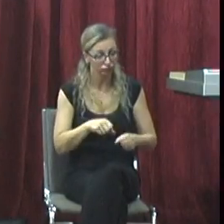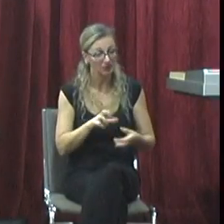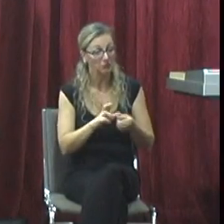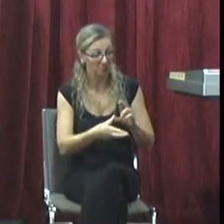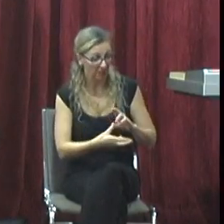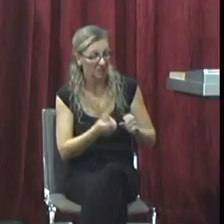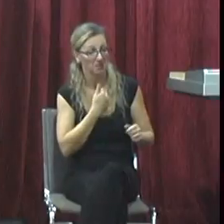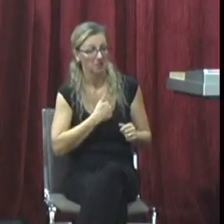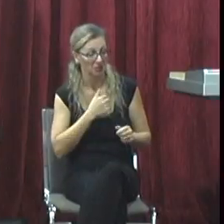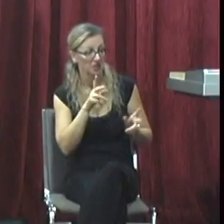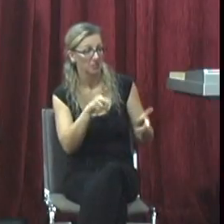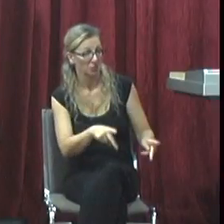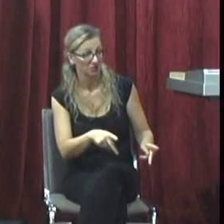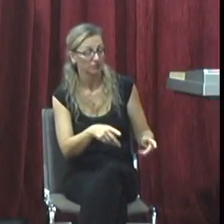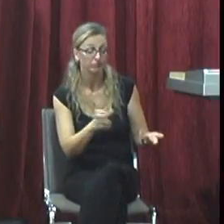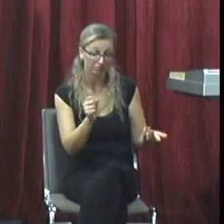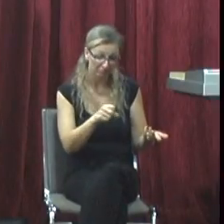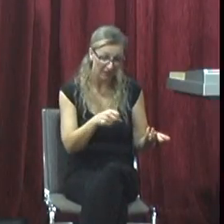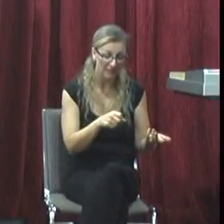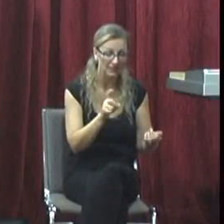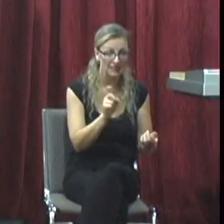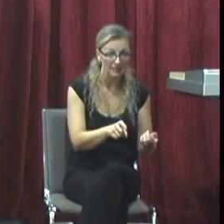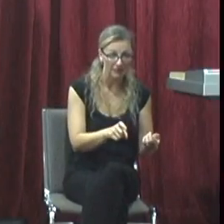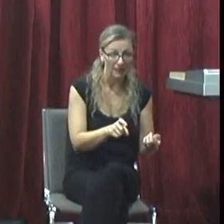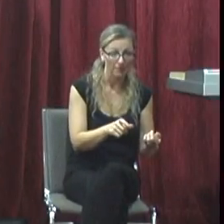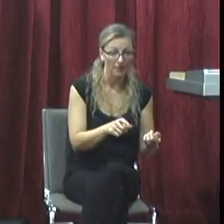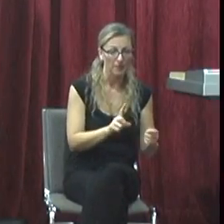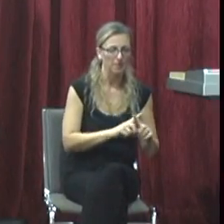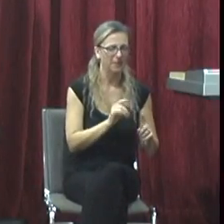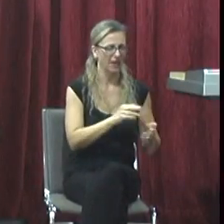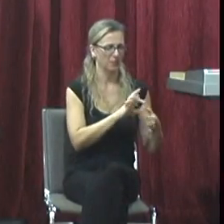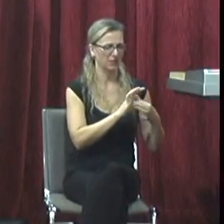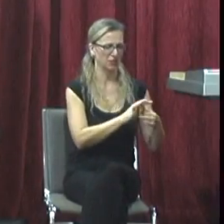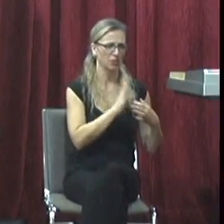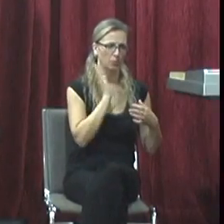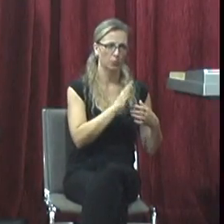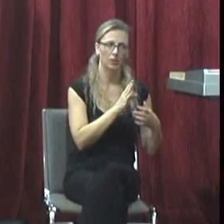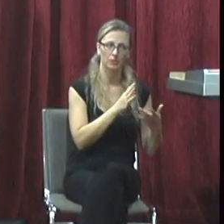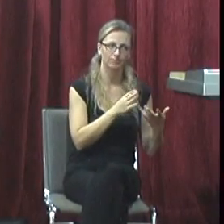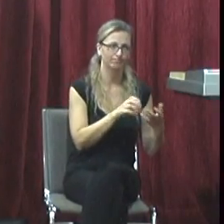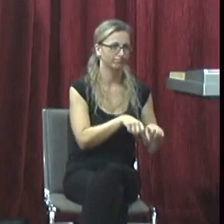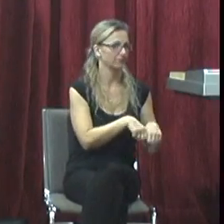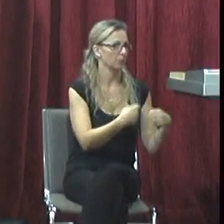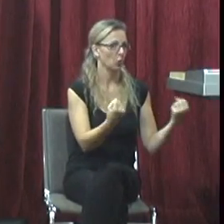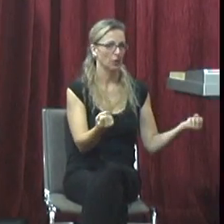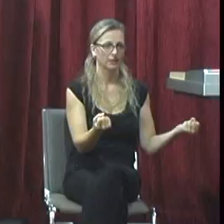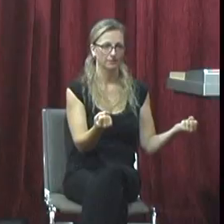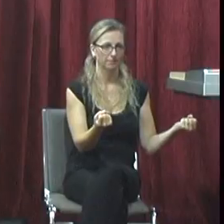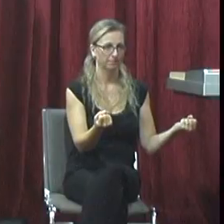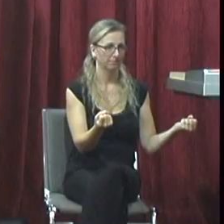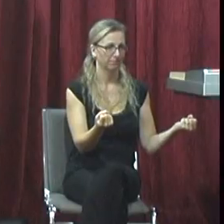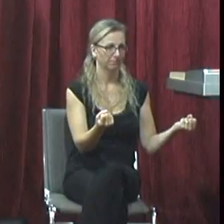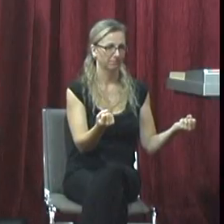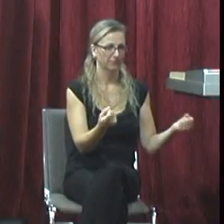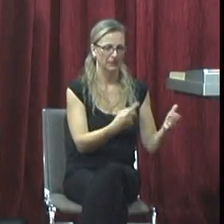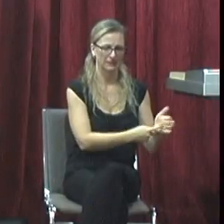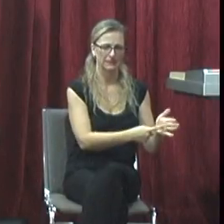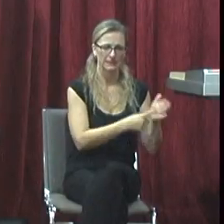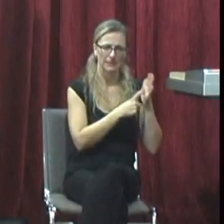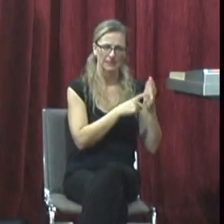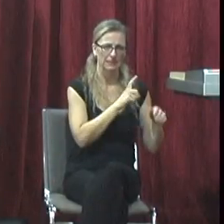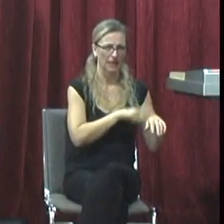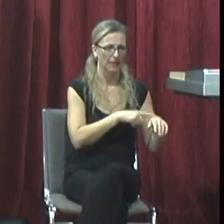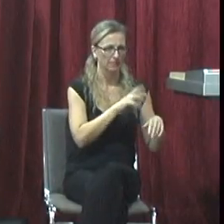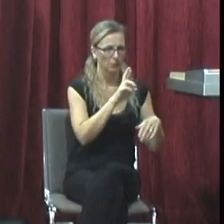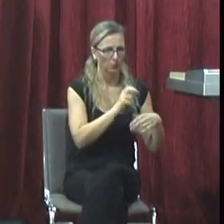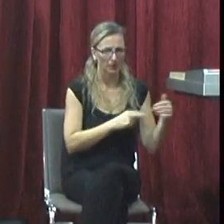is absolutely the thing to do, but that relationship will be broken, and it will take time for you to rebuild trust